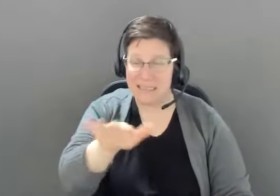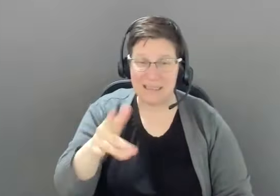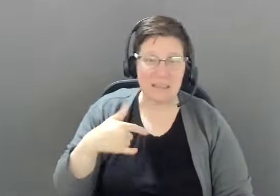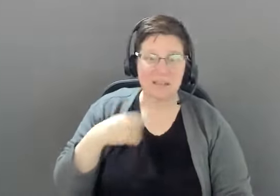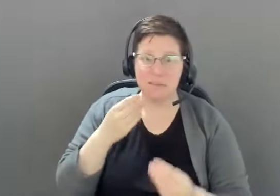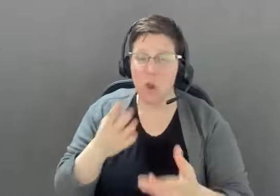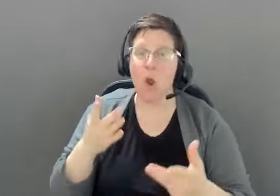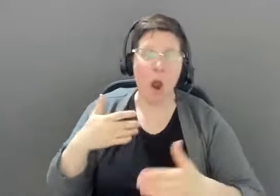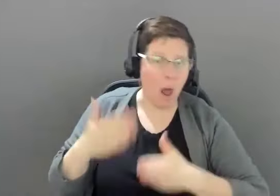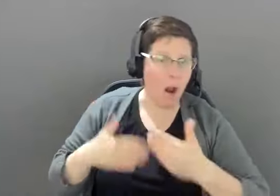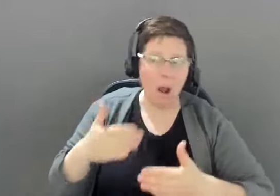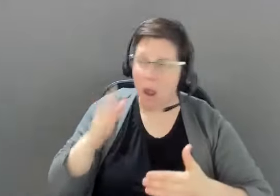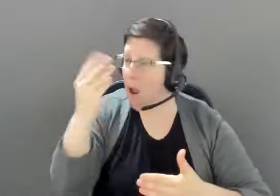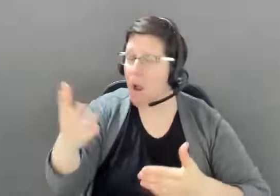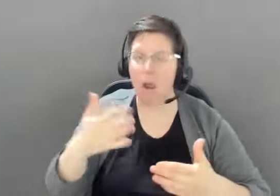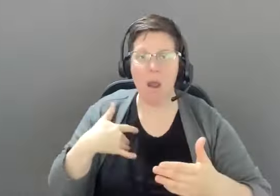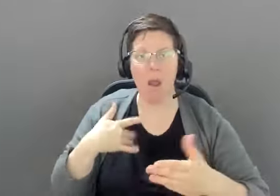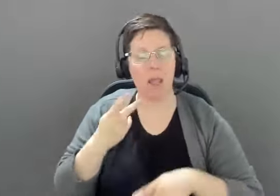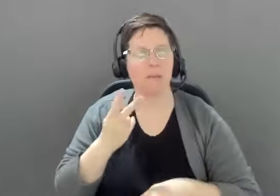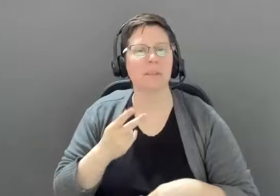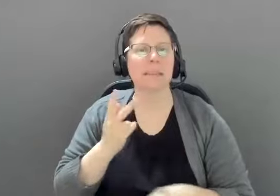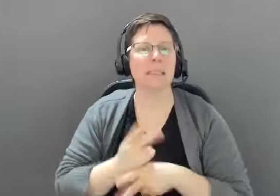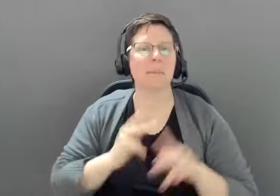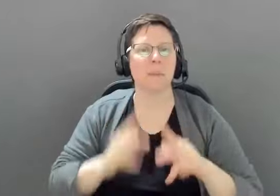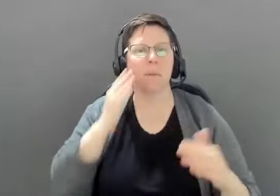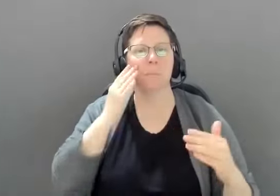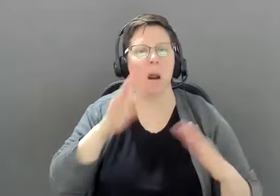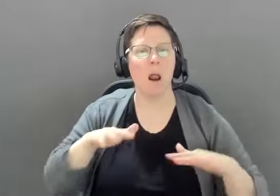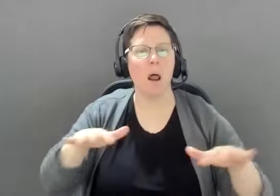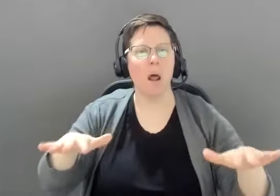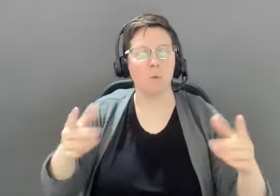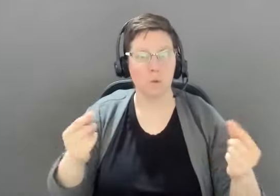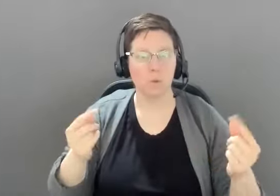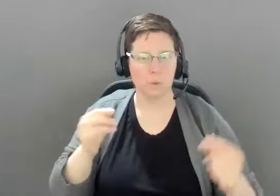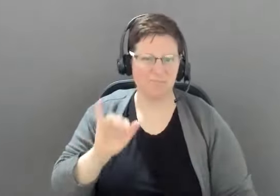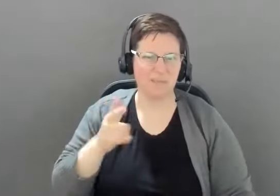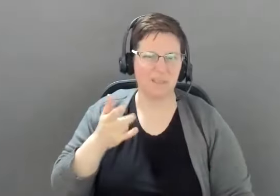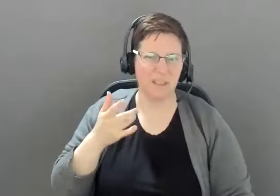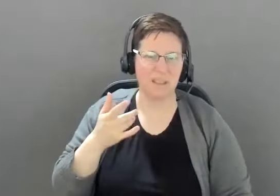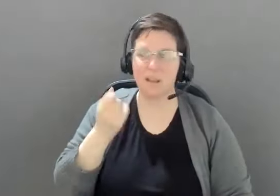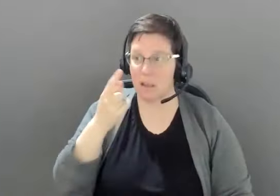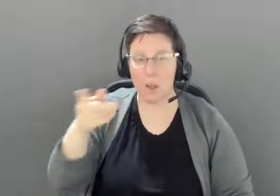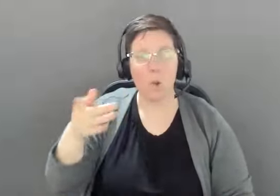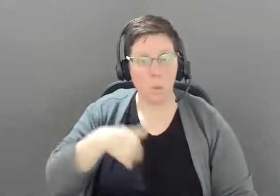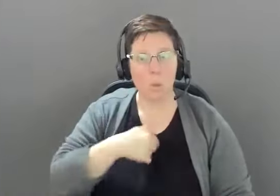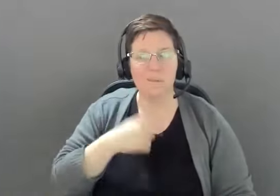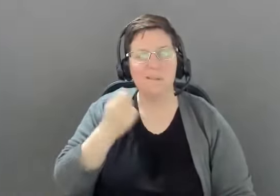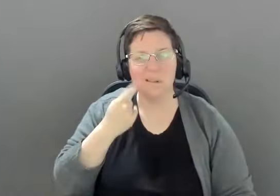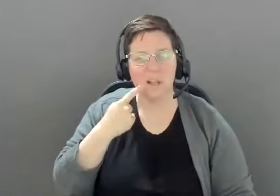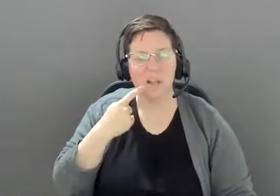milestones along the way was something that we did really, really well. And they kept in touch with us and were very happy to support us.